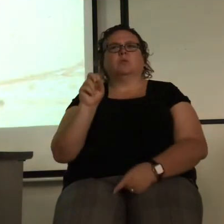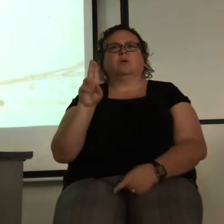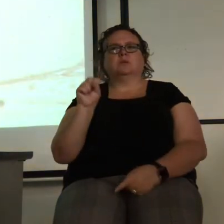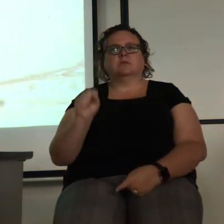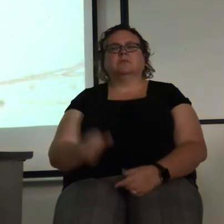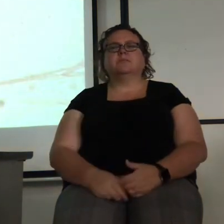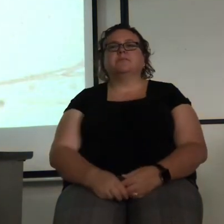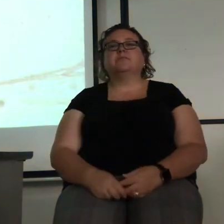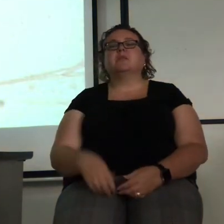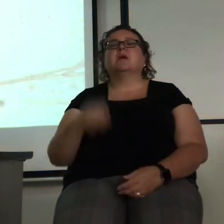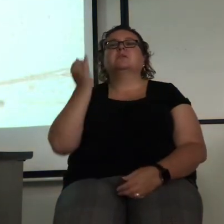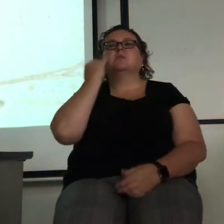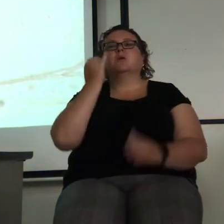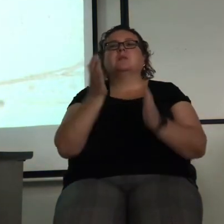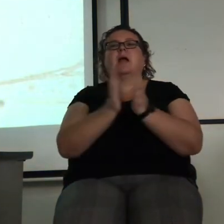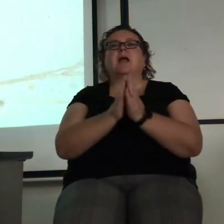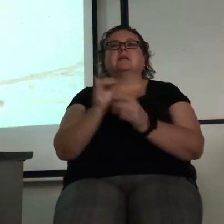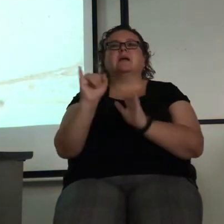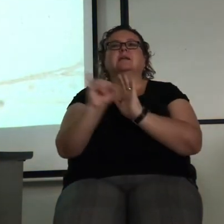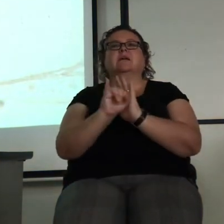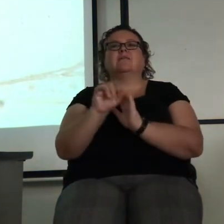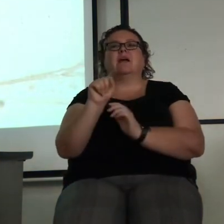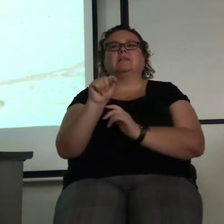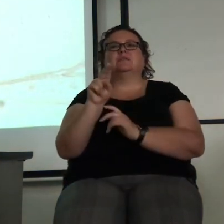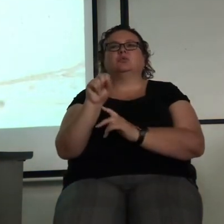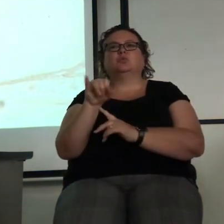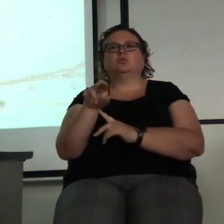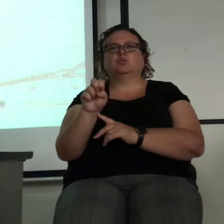Okay. What if I said identify tissue? What would you put?